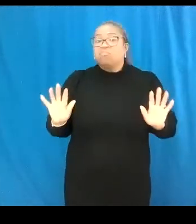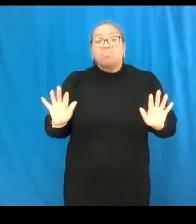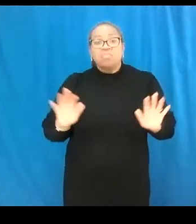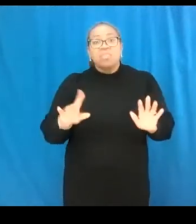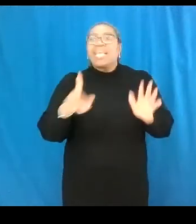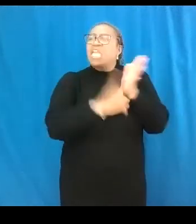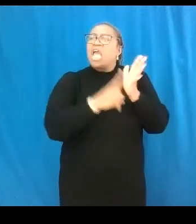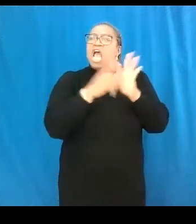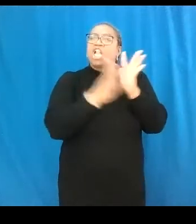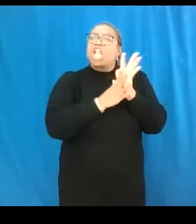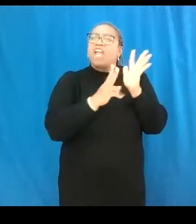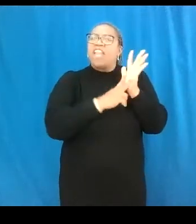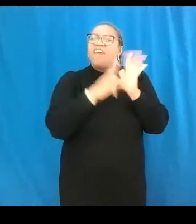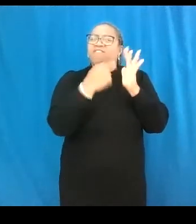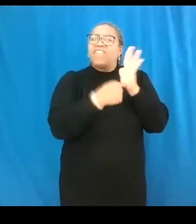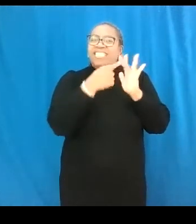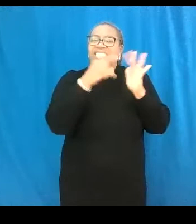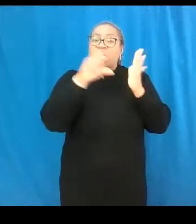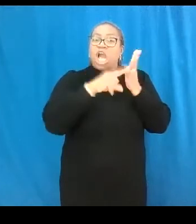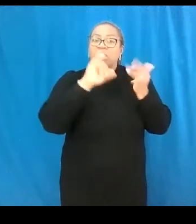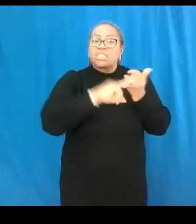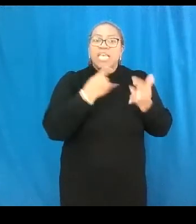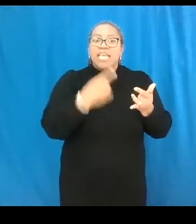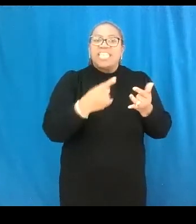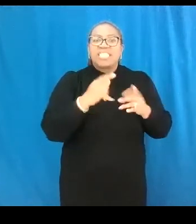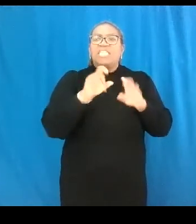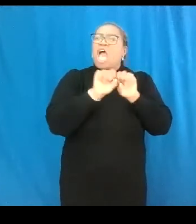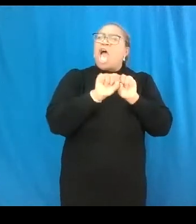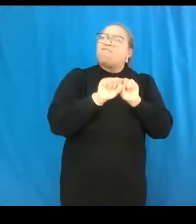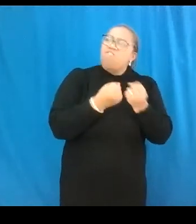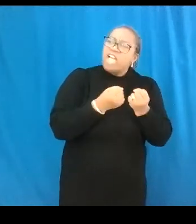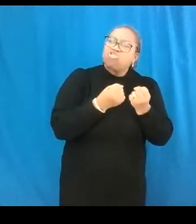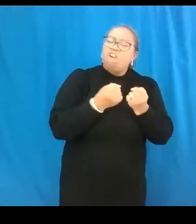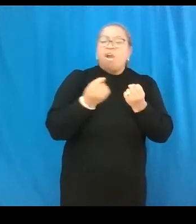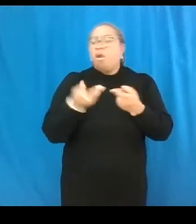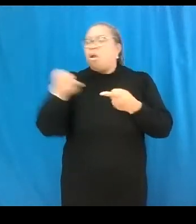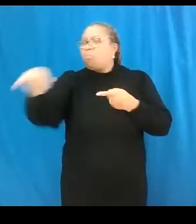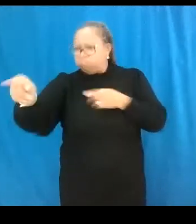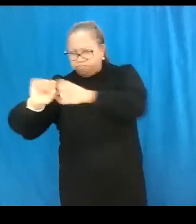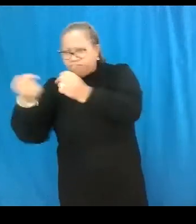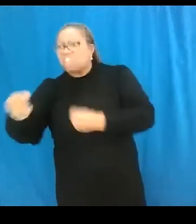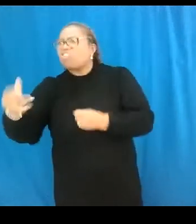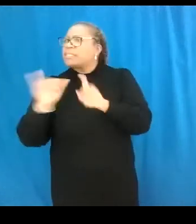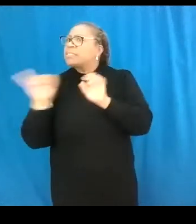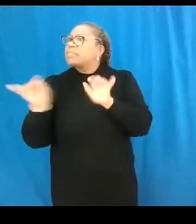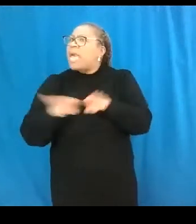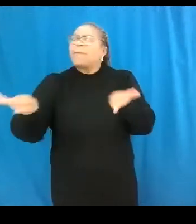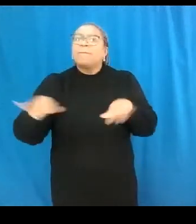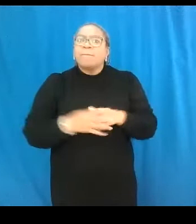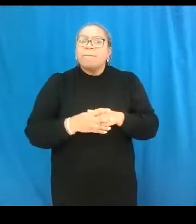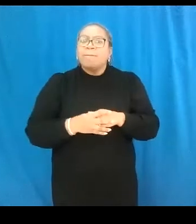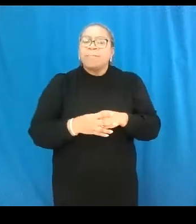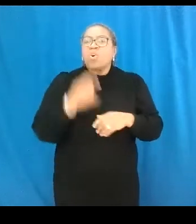for fracture, eye for eye, teeth for teeth. That person must suffer the same injury. And it was